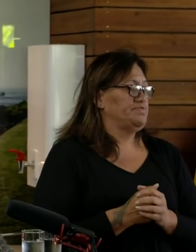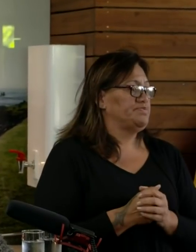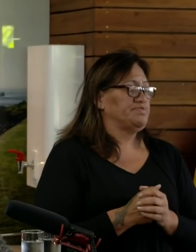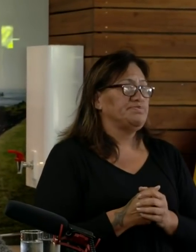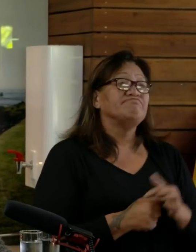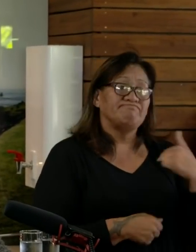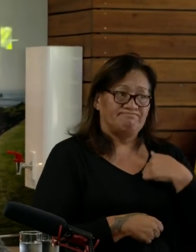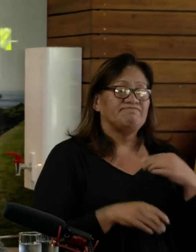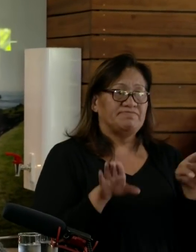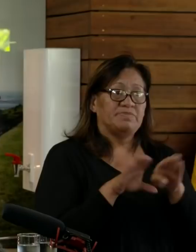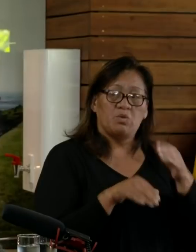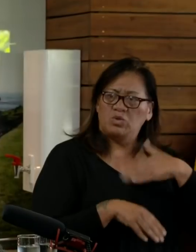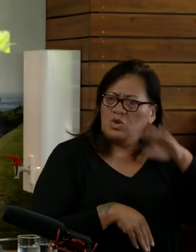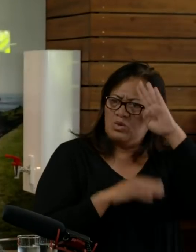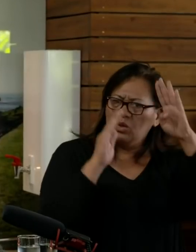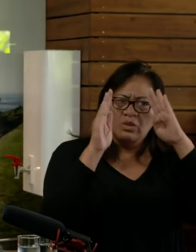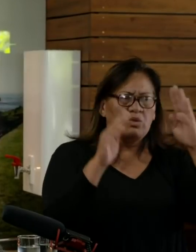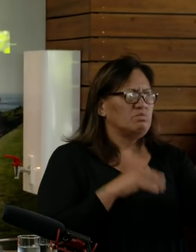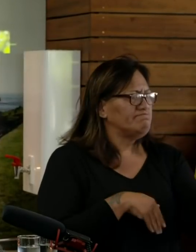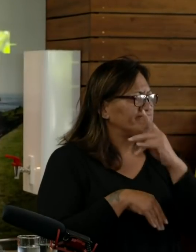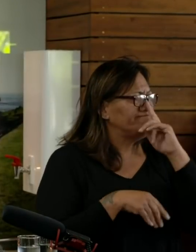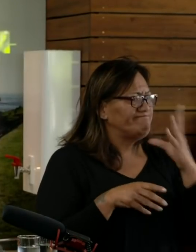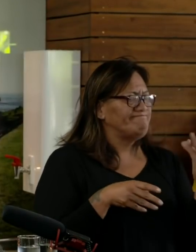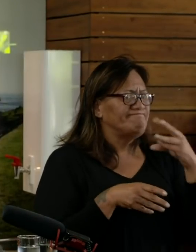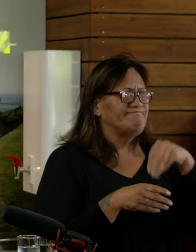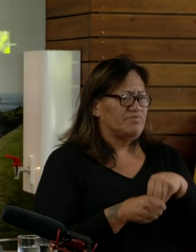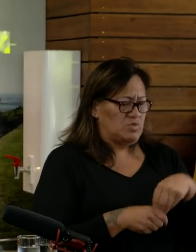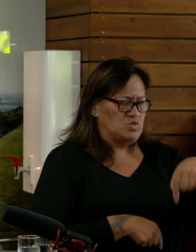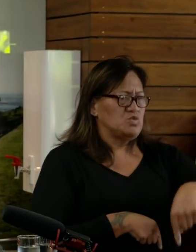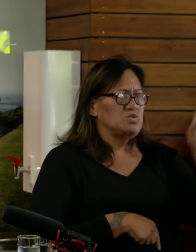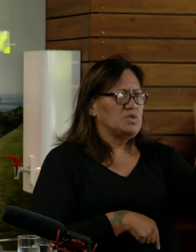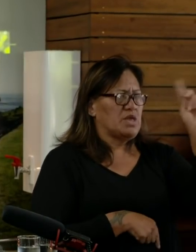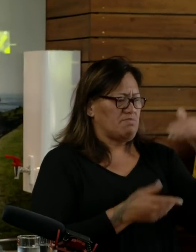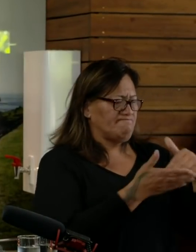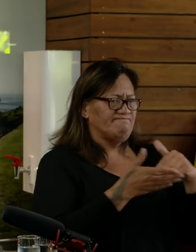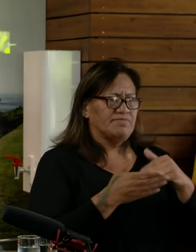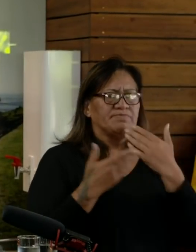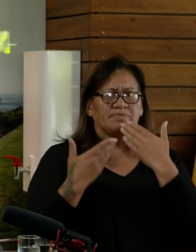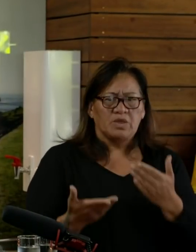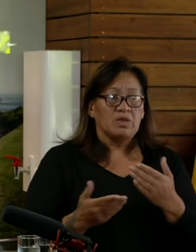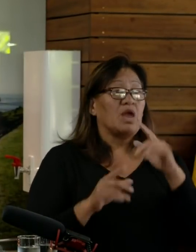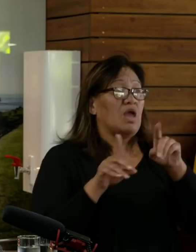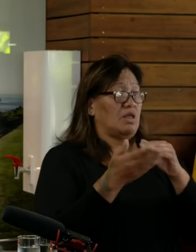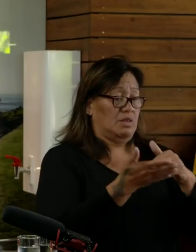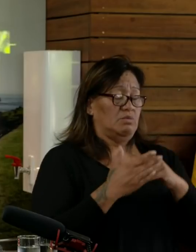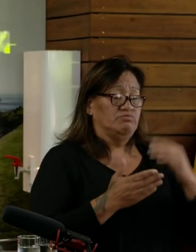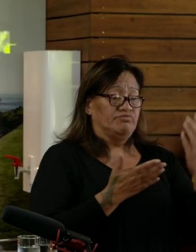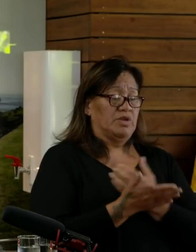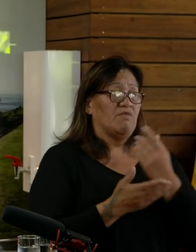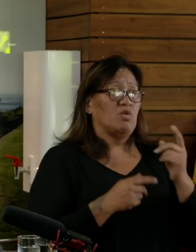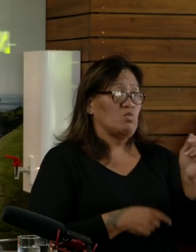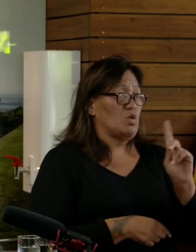would like to acknowledge everybody that's been involved in today's operation to recover and